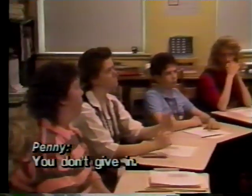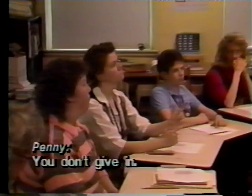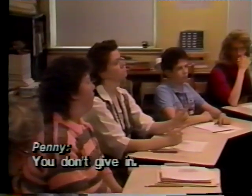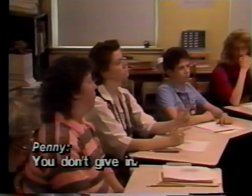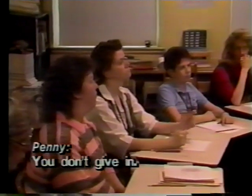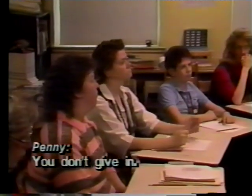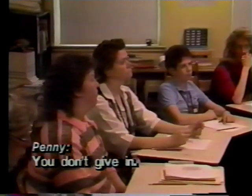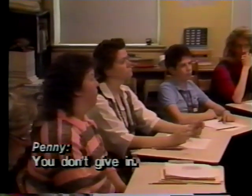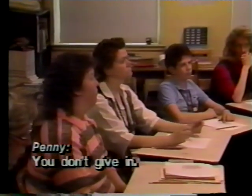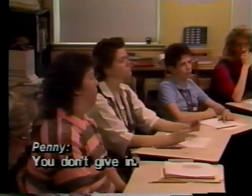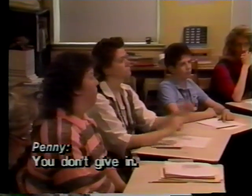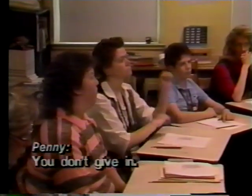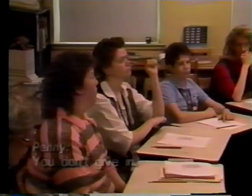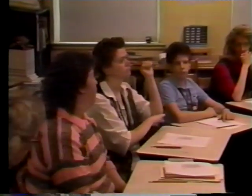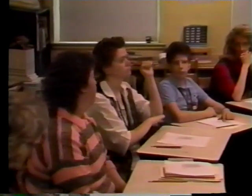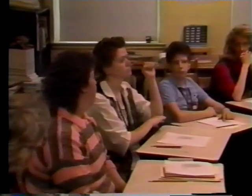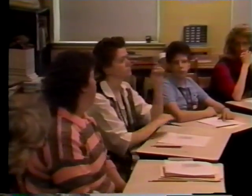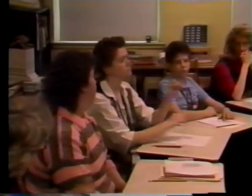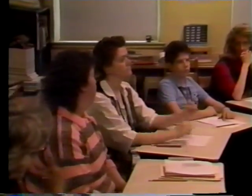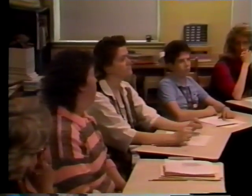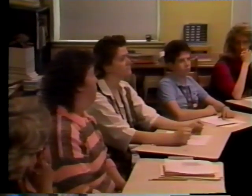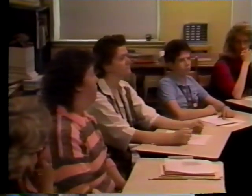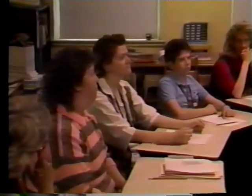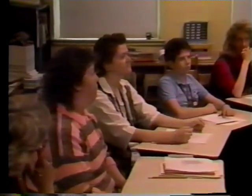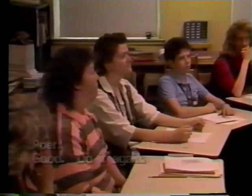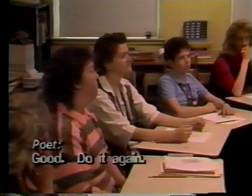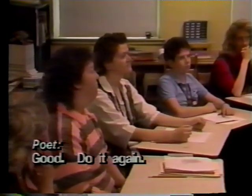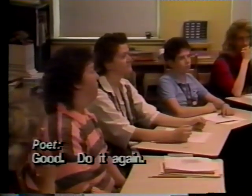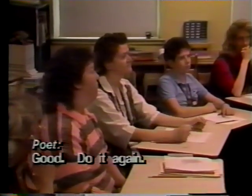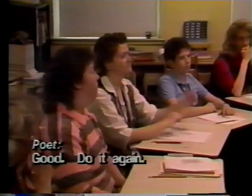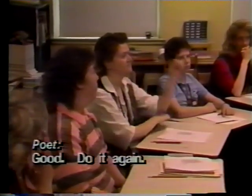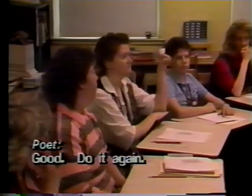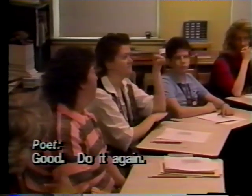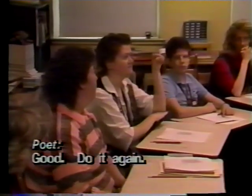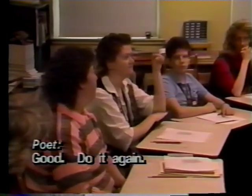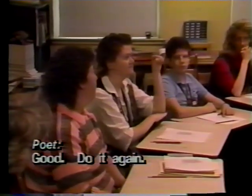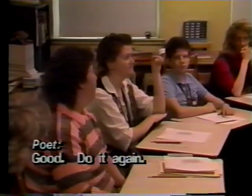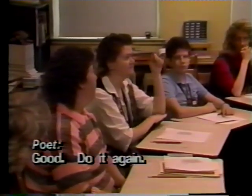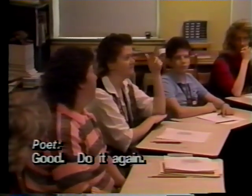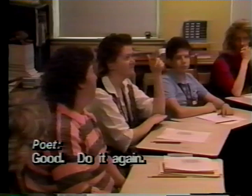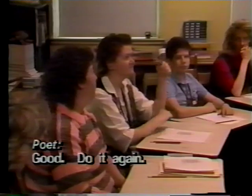How you find that with your hand? Good. Do it again.